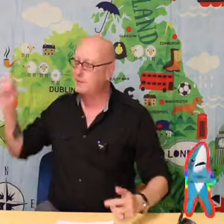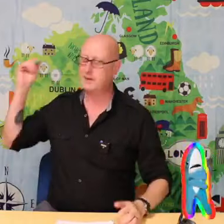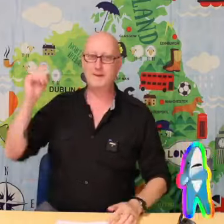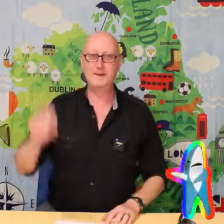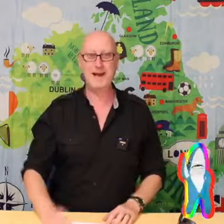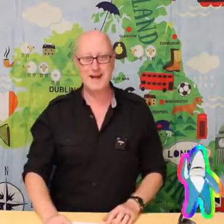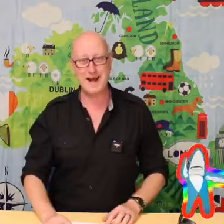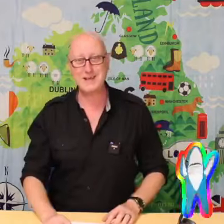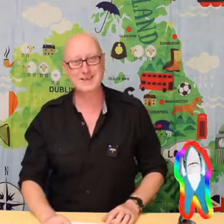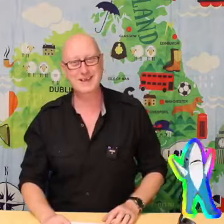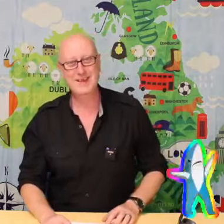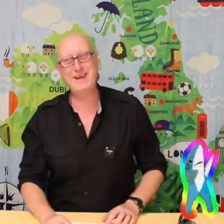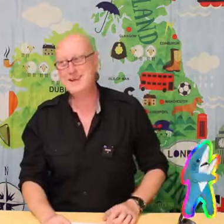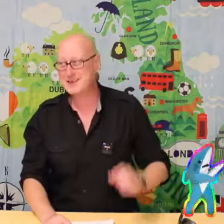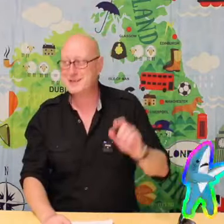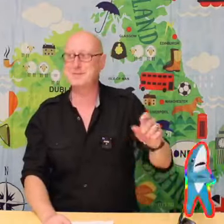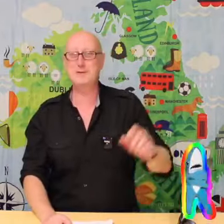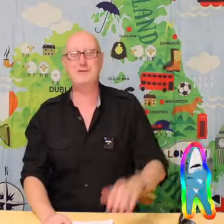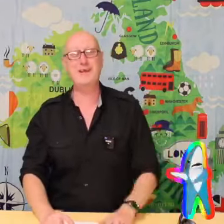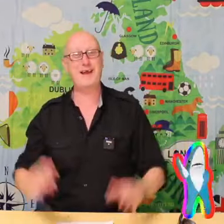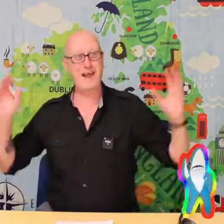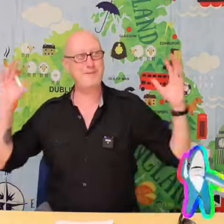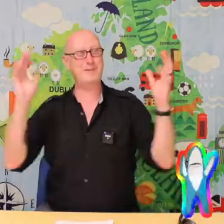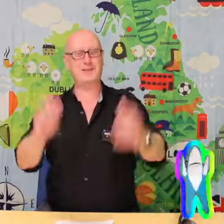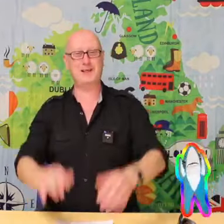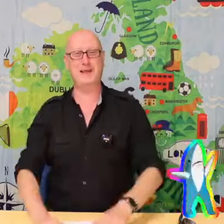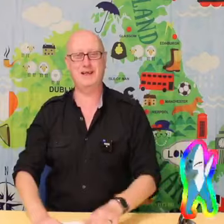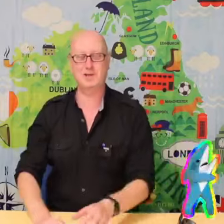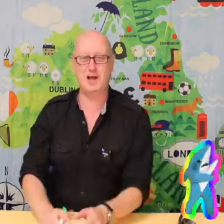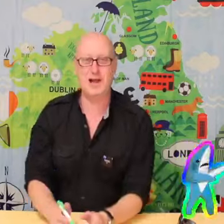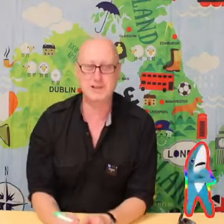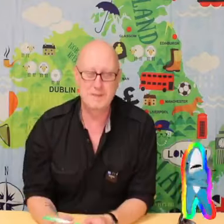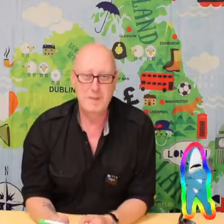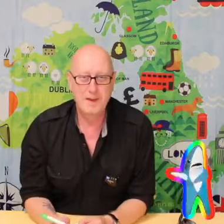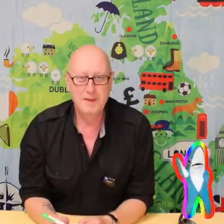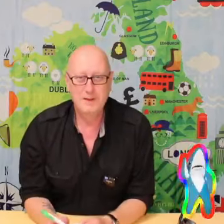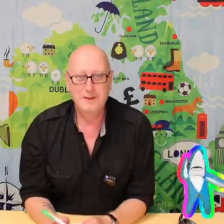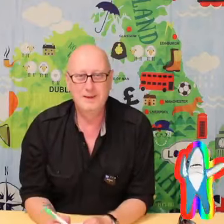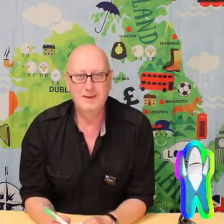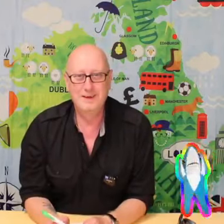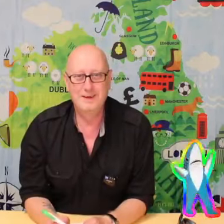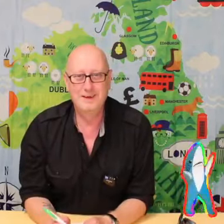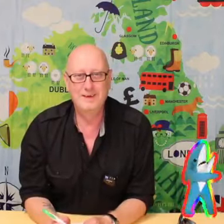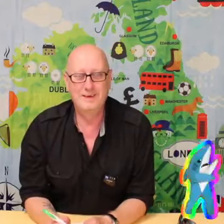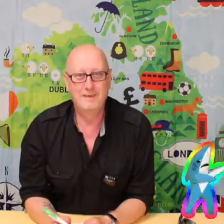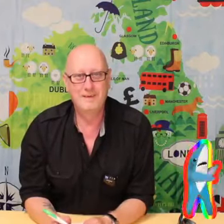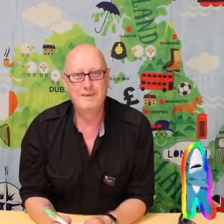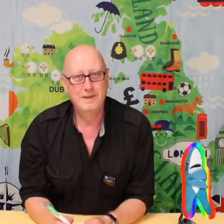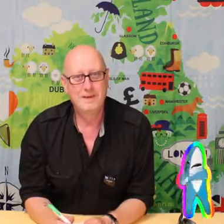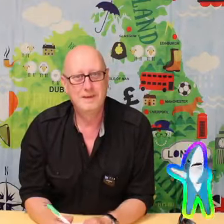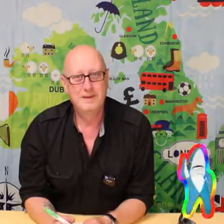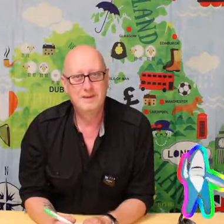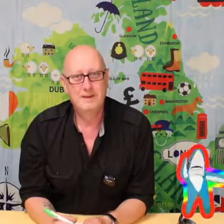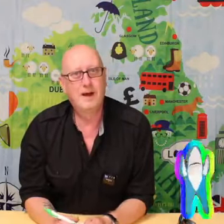hub. It is. Since I moved there, everybody's there. It's great. Well, to say around the corner from me, I Brian,